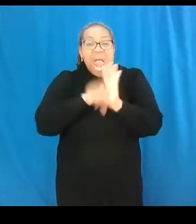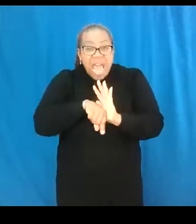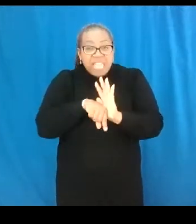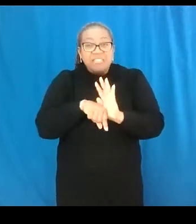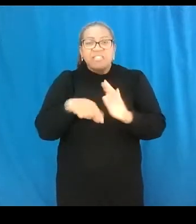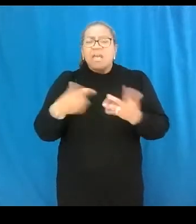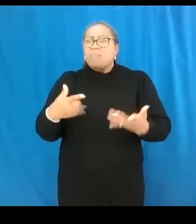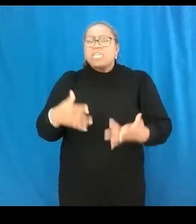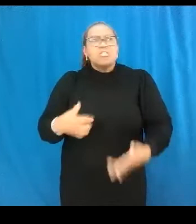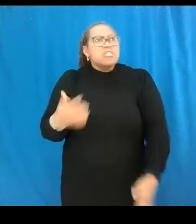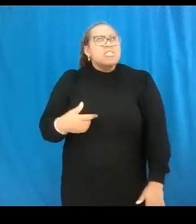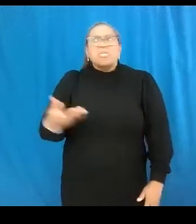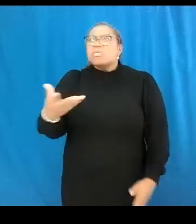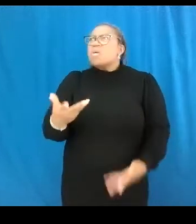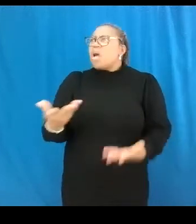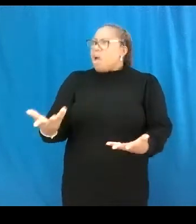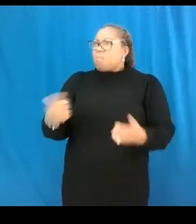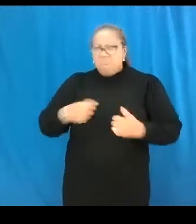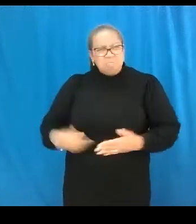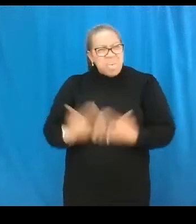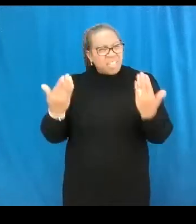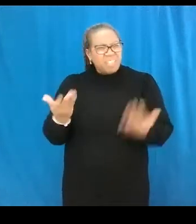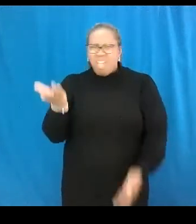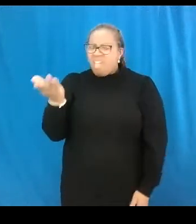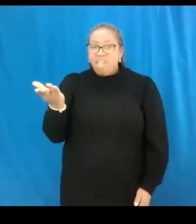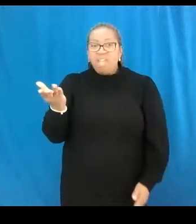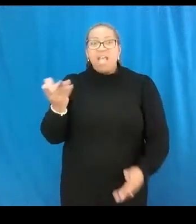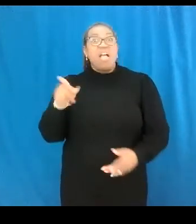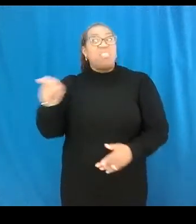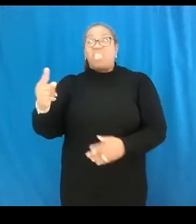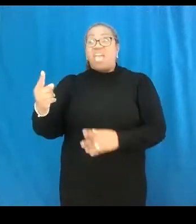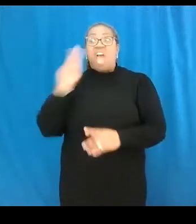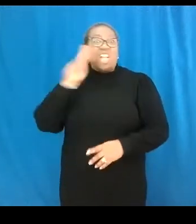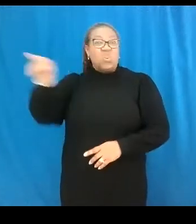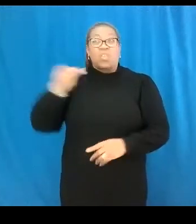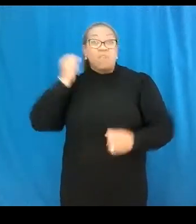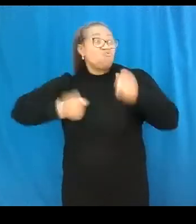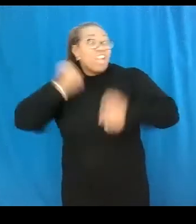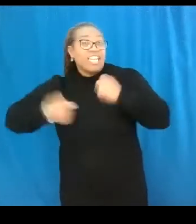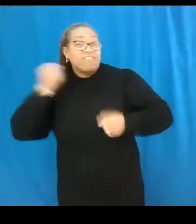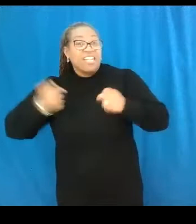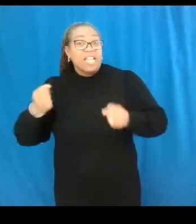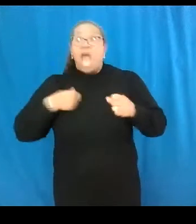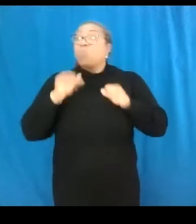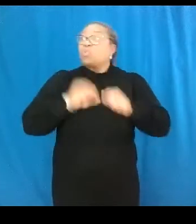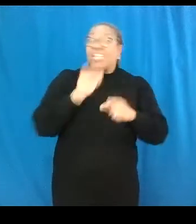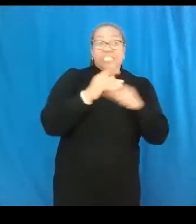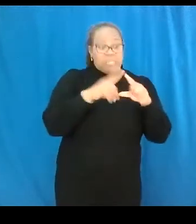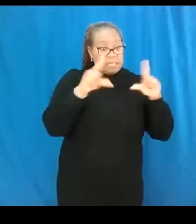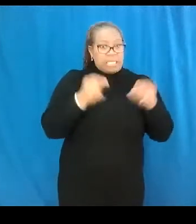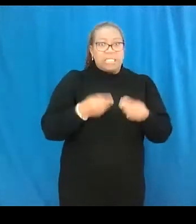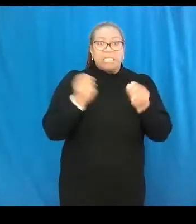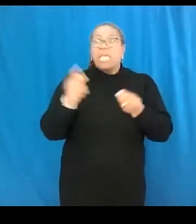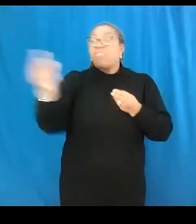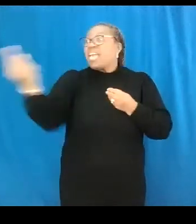how dare they on my birthday? And they ran towards me. I was waiting outside with the tickets and they were like, oh, well, we're so